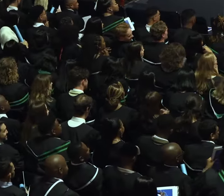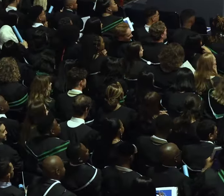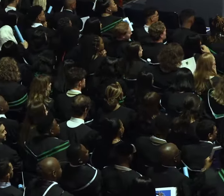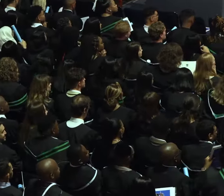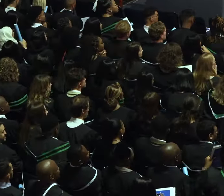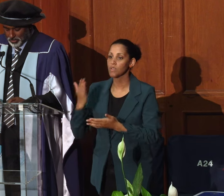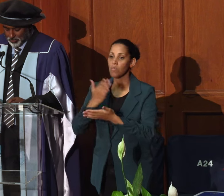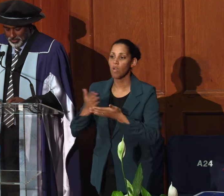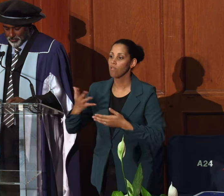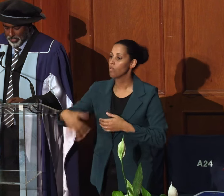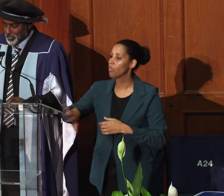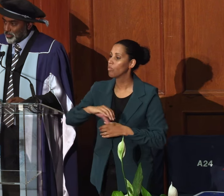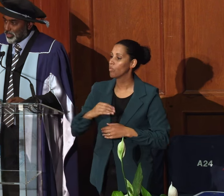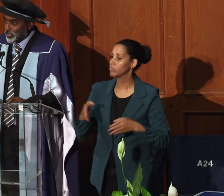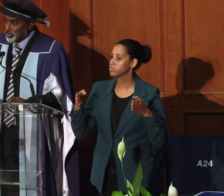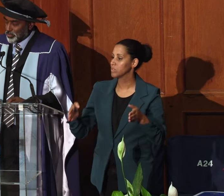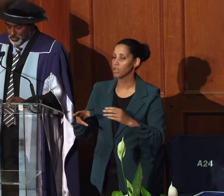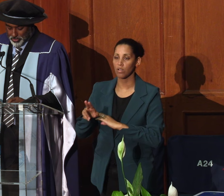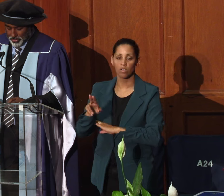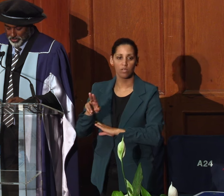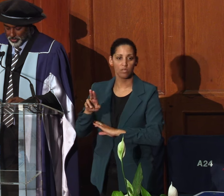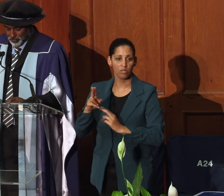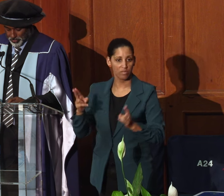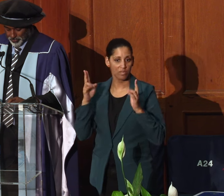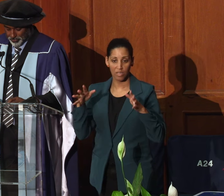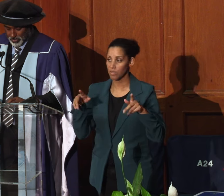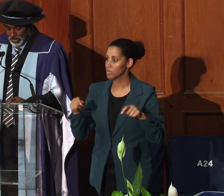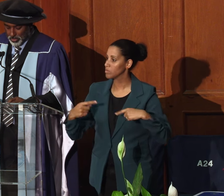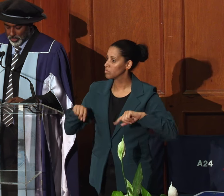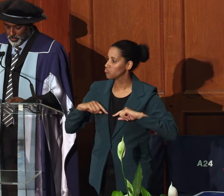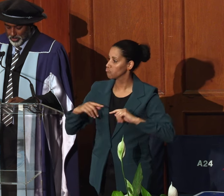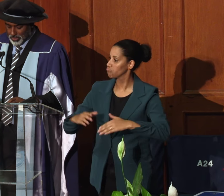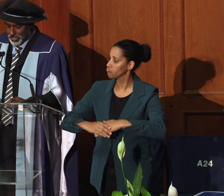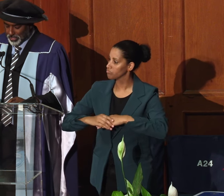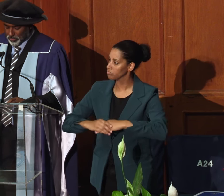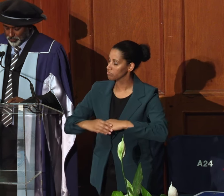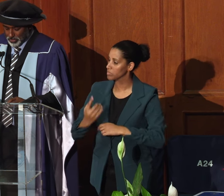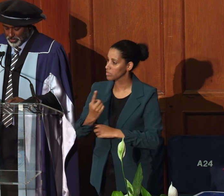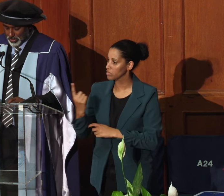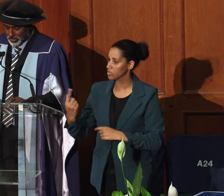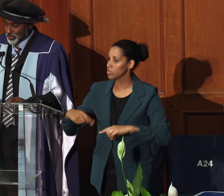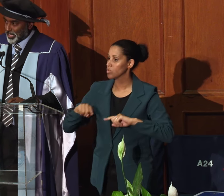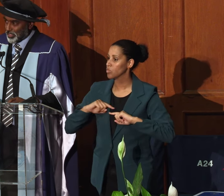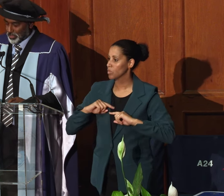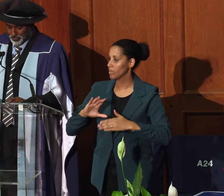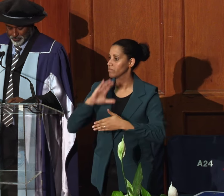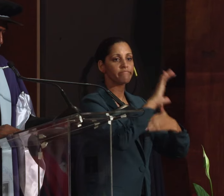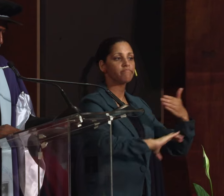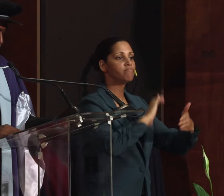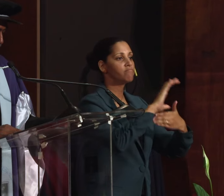On behalf of everyone at the University of Cape Town, I would like to congratulate each of you. Graduation is the highlight of UCT's academic